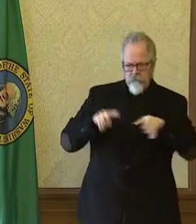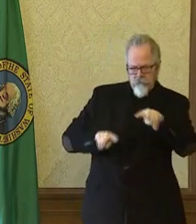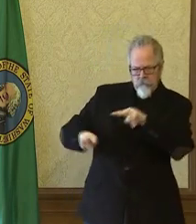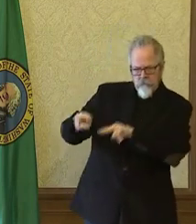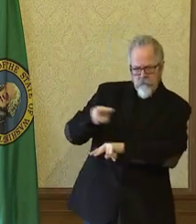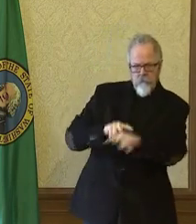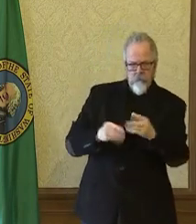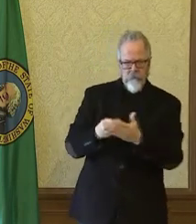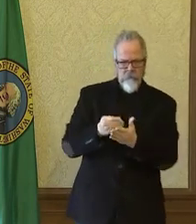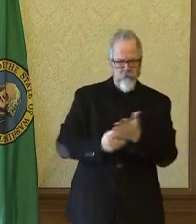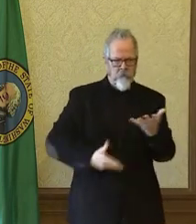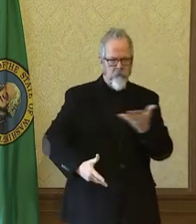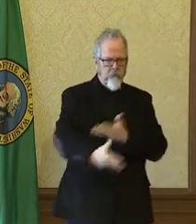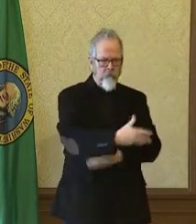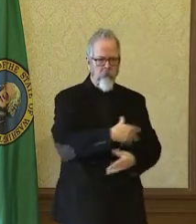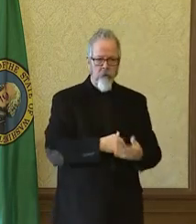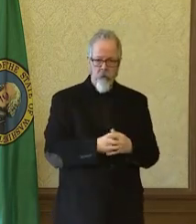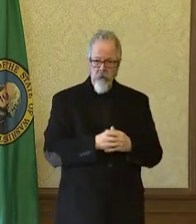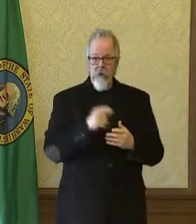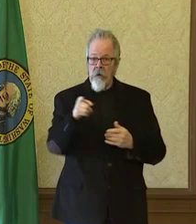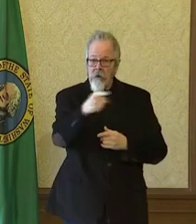coronavirus.wa.gov. That's